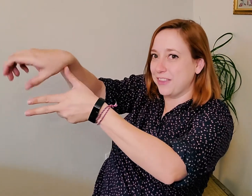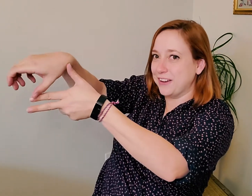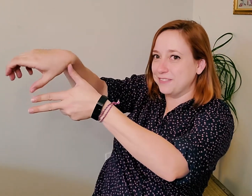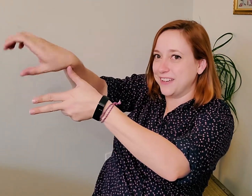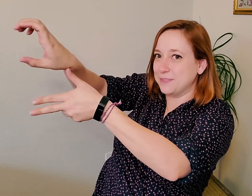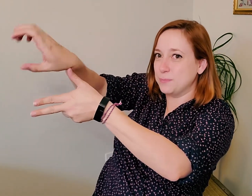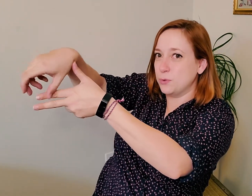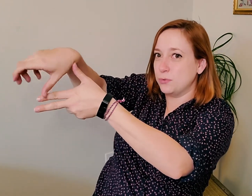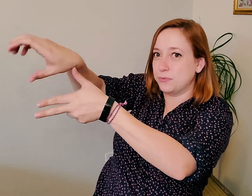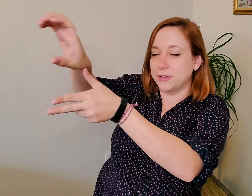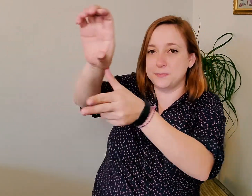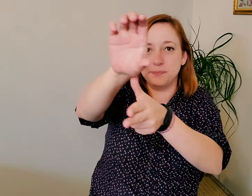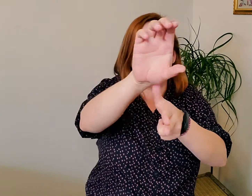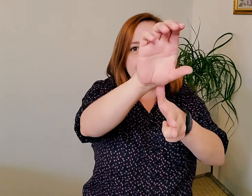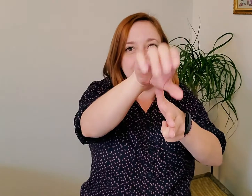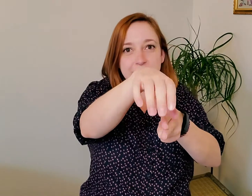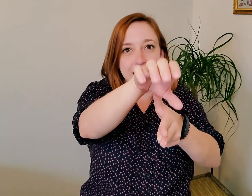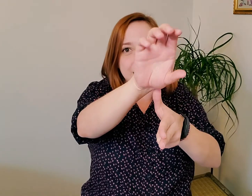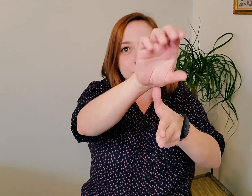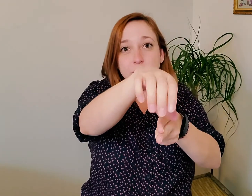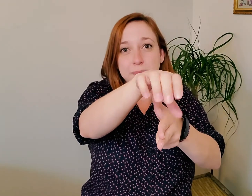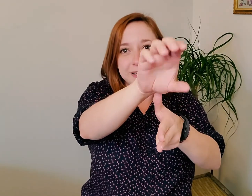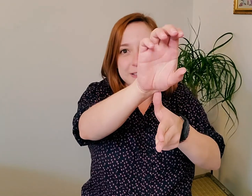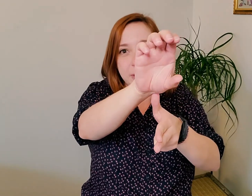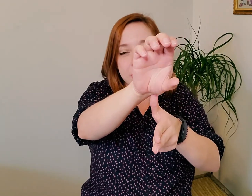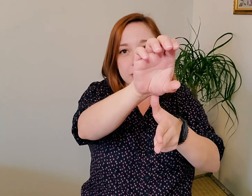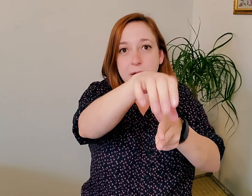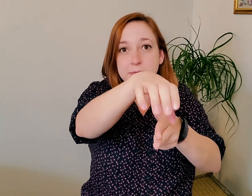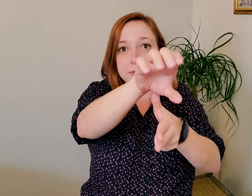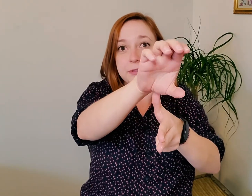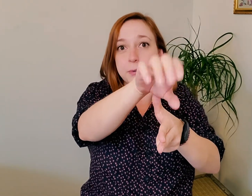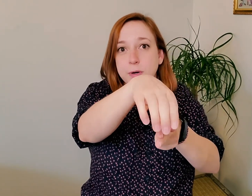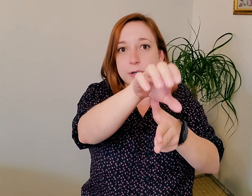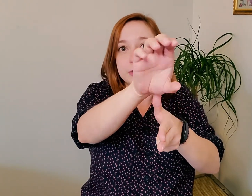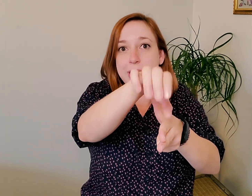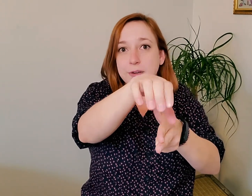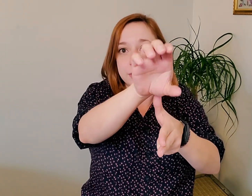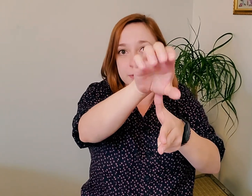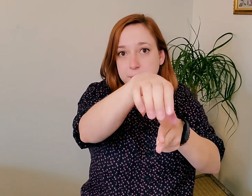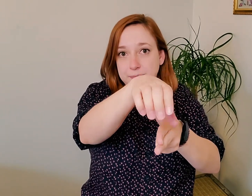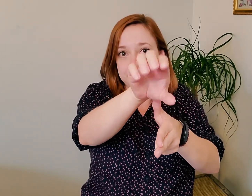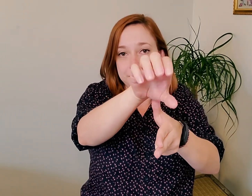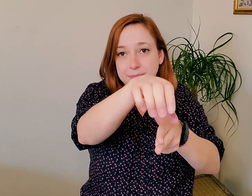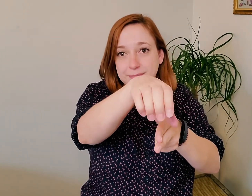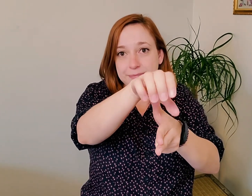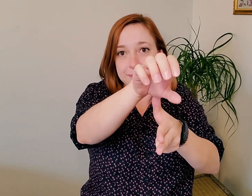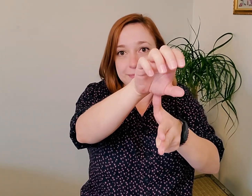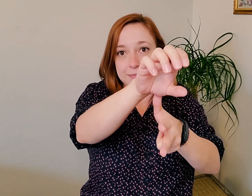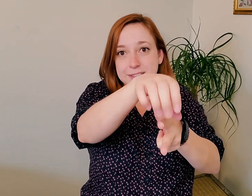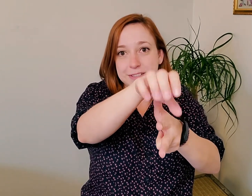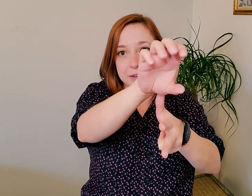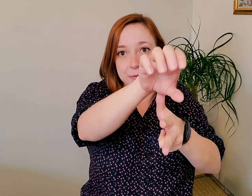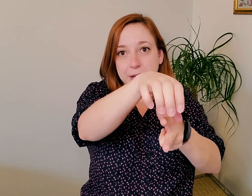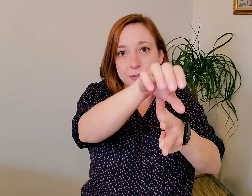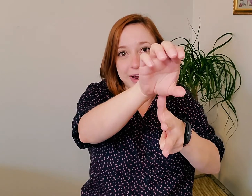thumb and move. And that movement is part of the word tractor. So there we go, tractor.